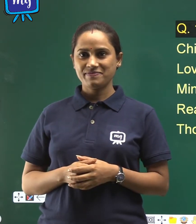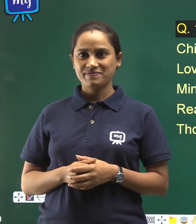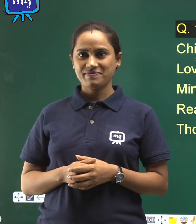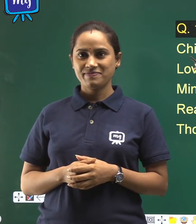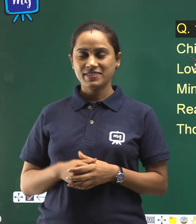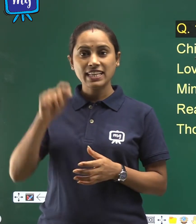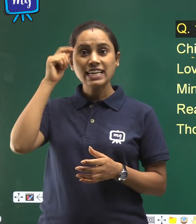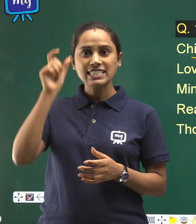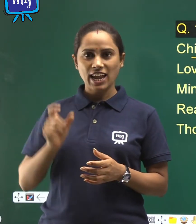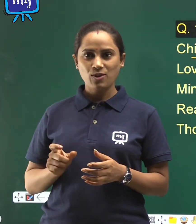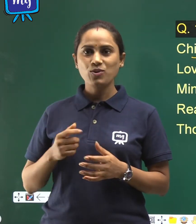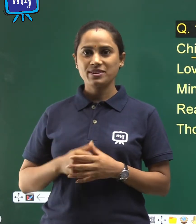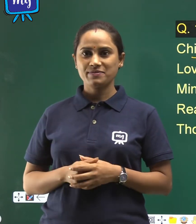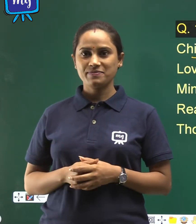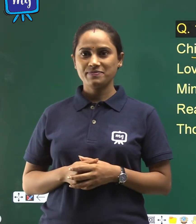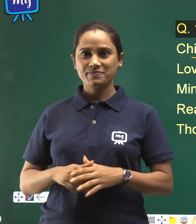Childhood,